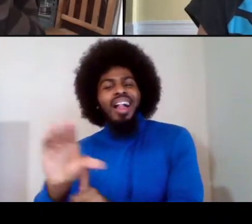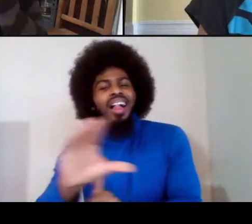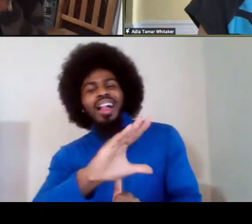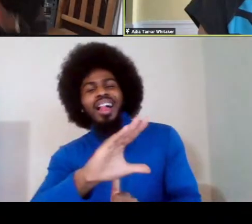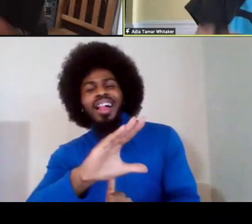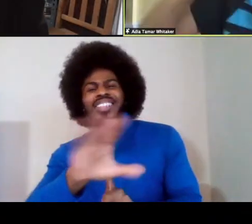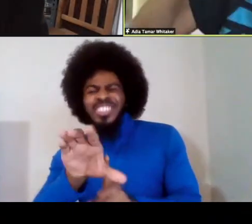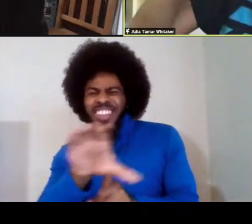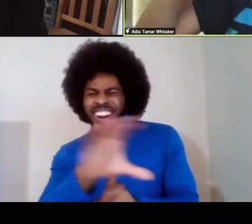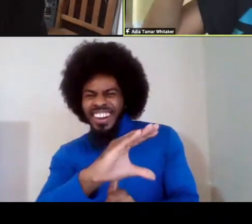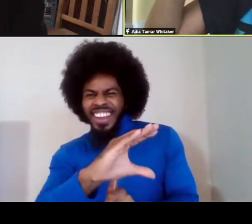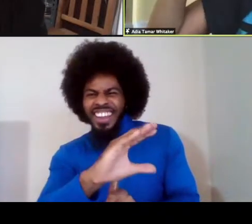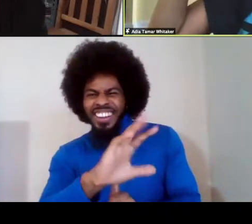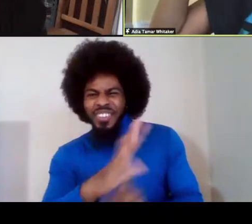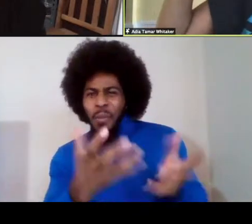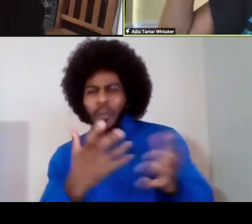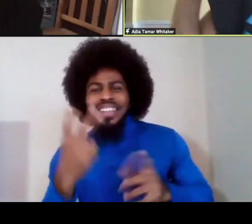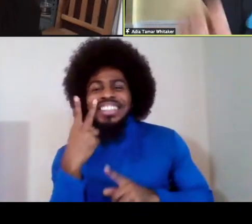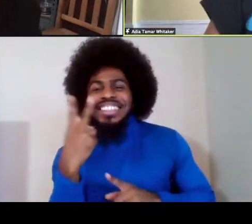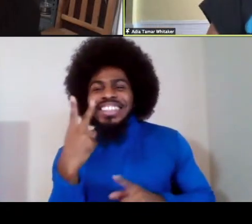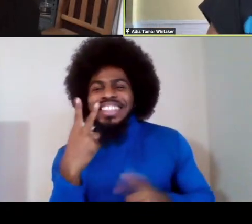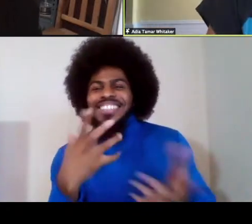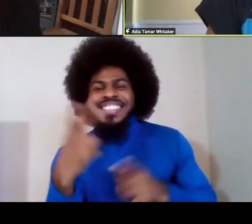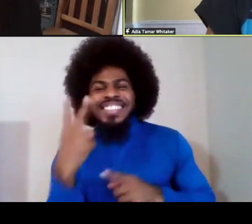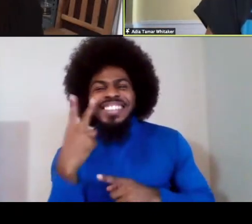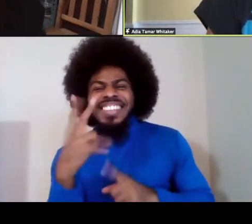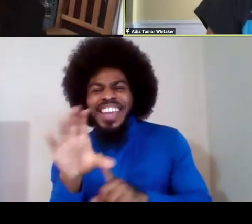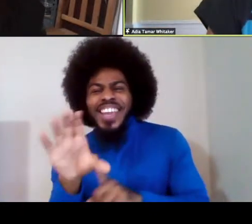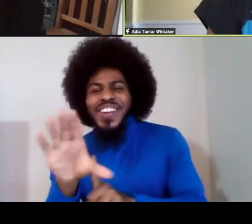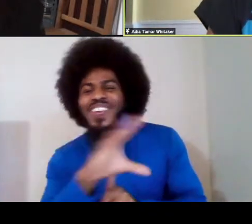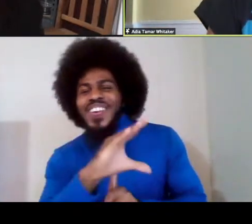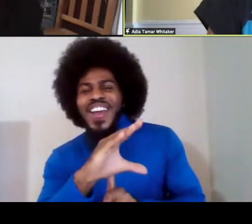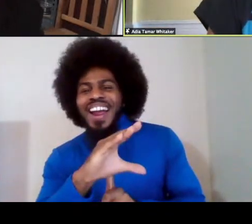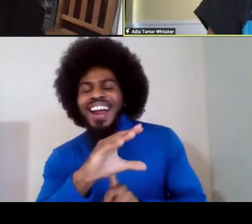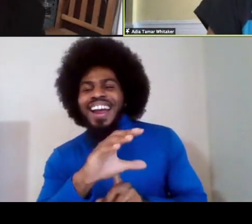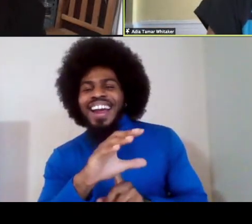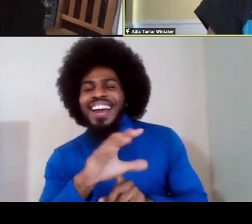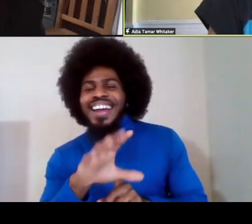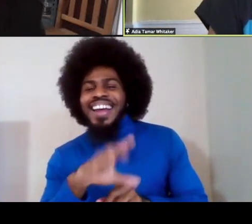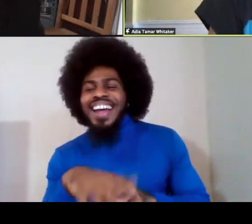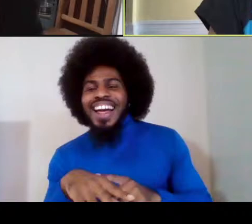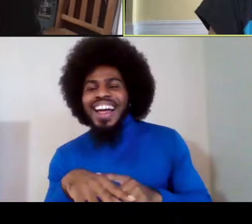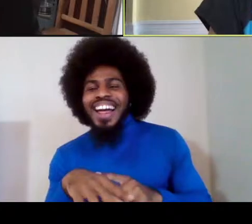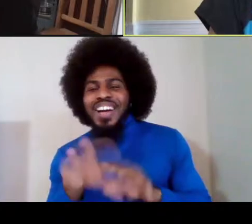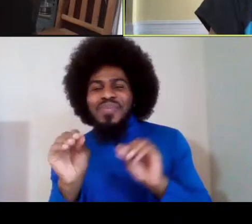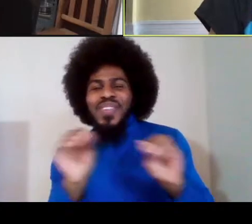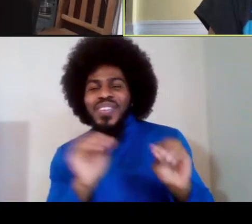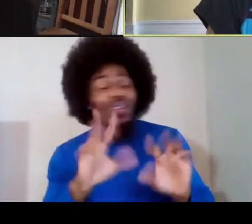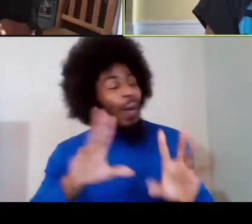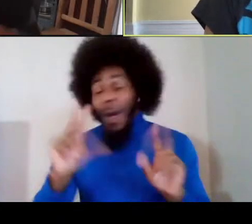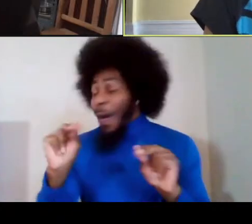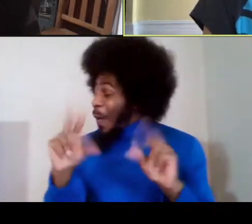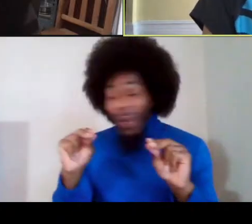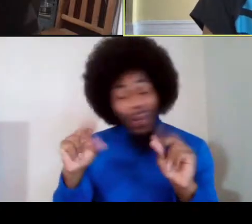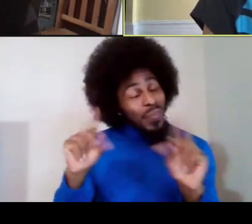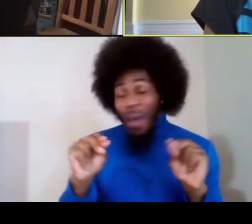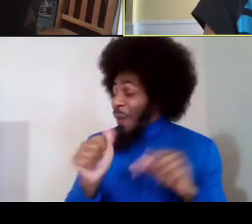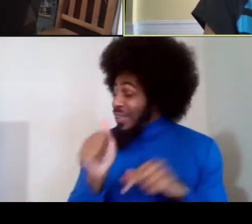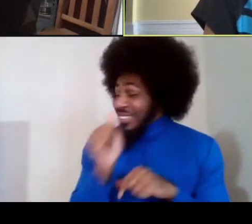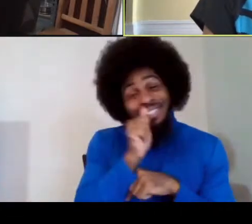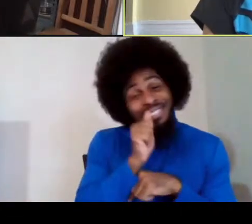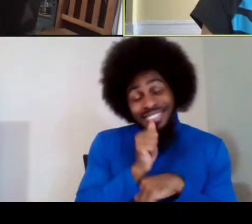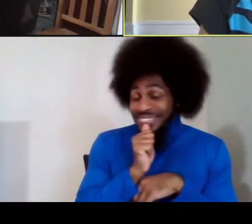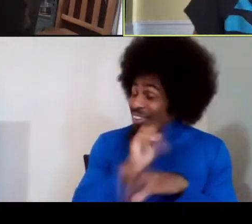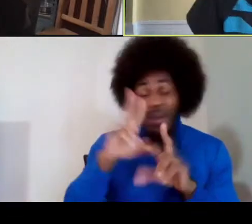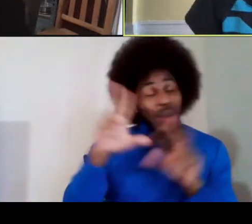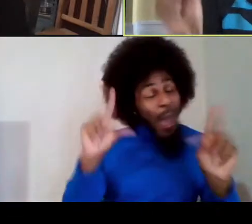No, not the secrets of what's happening on this side of the house. No. No Black Dance Stories. It's gonna be a different